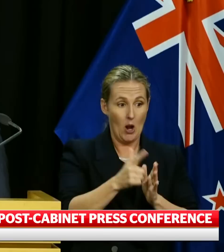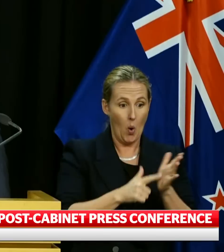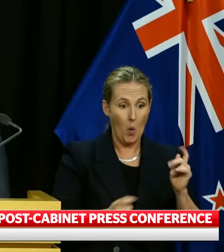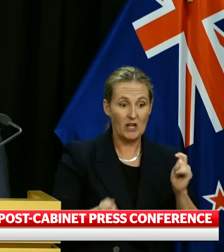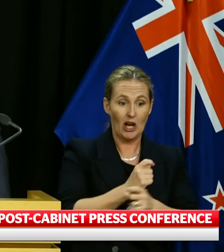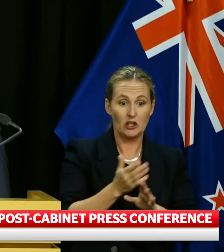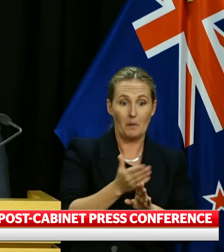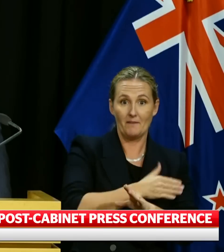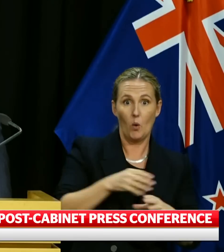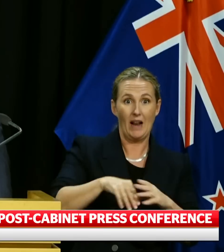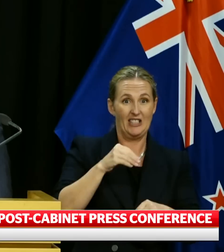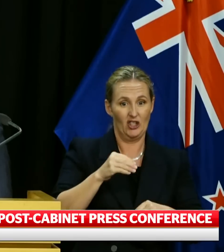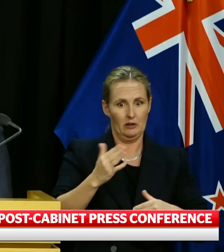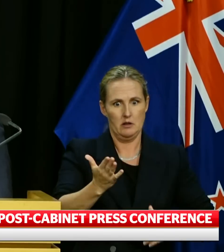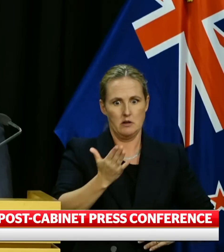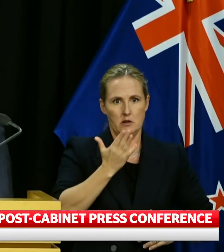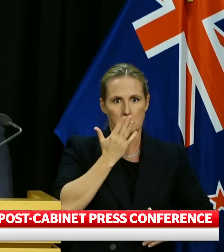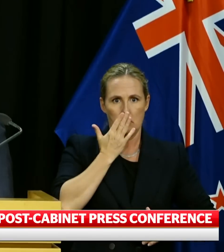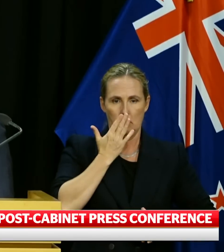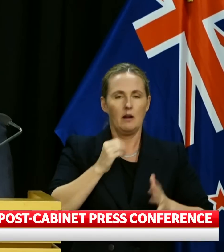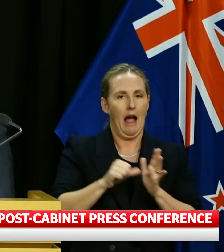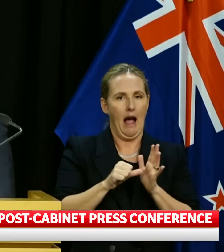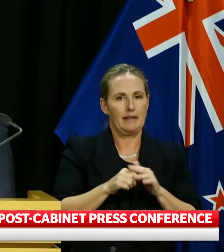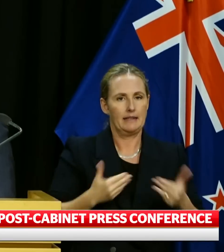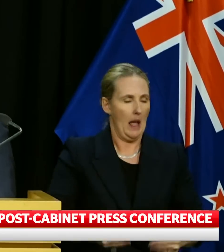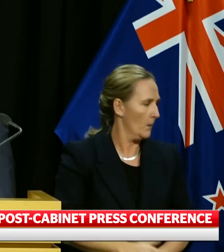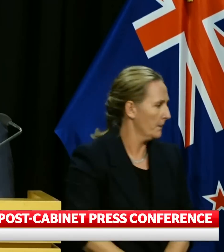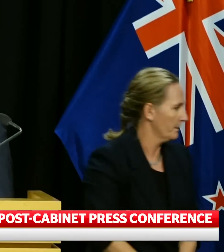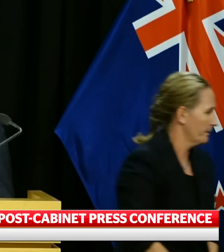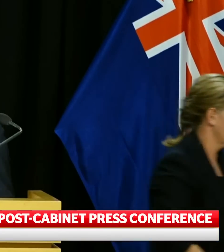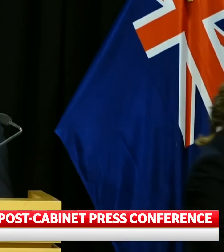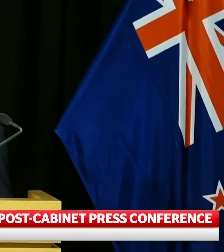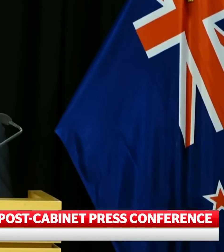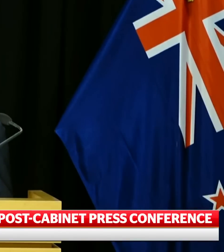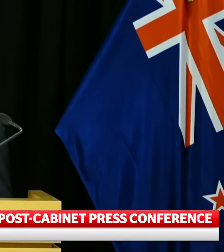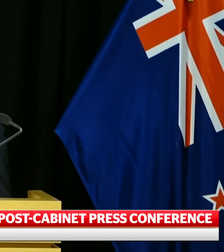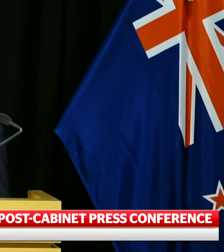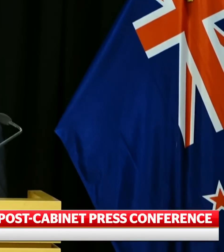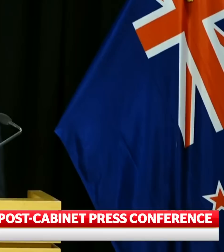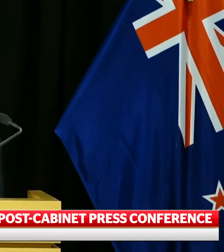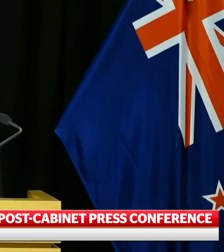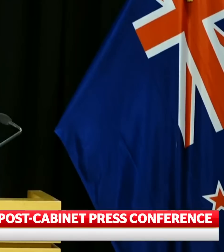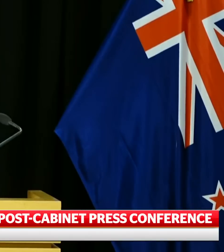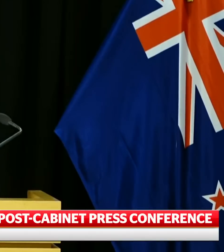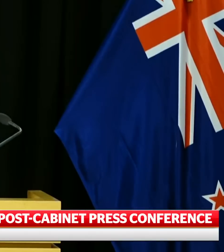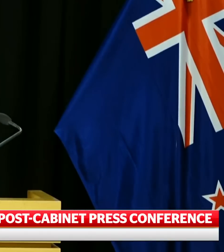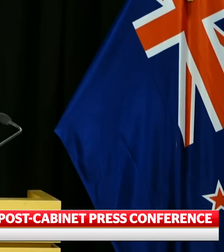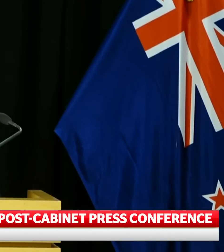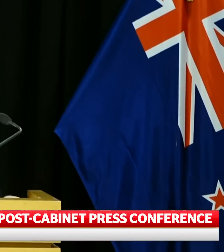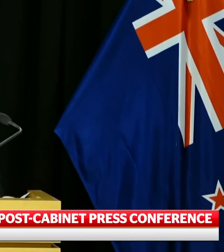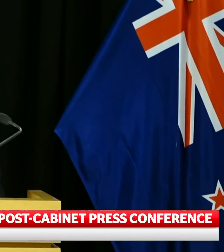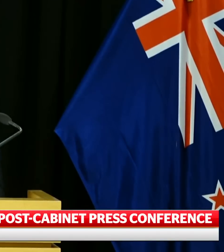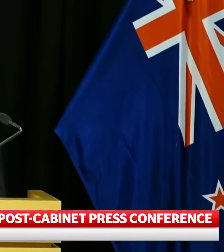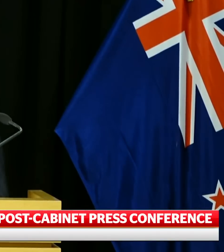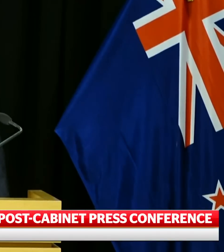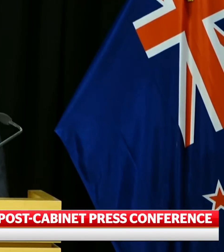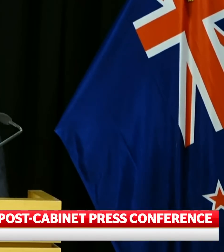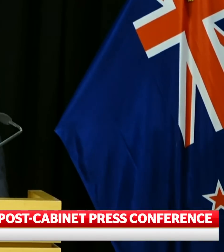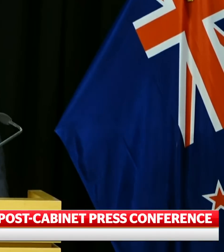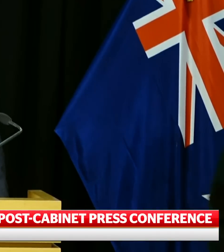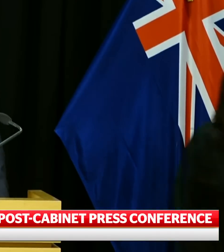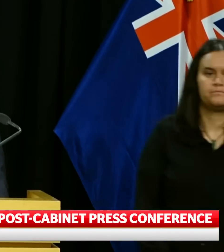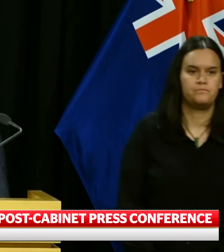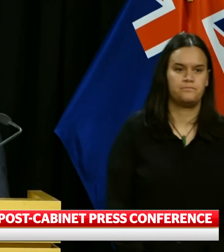getting to the point where that's becoming very, very challenging. All right? Last question. RBNZ chief economist last week